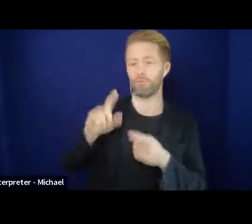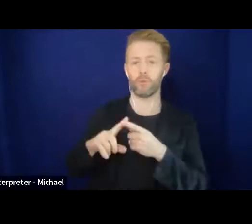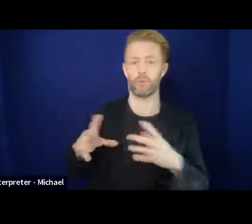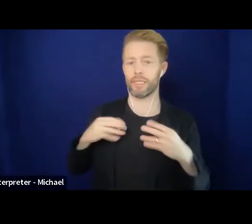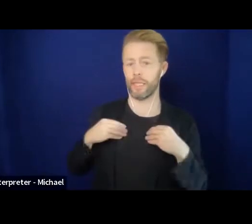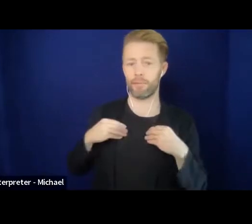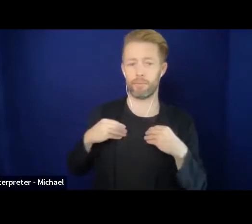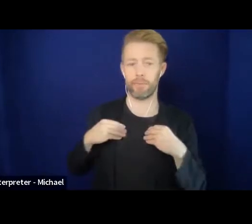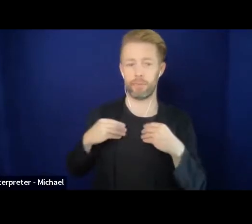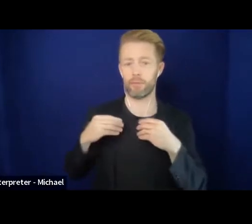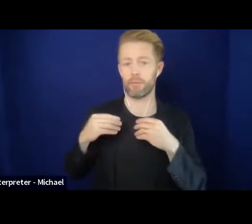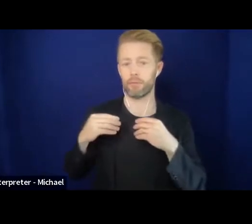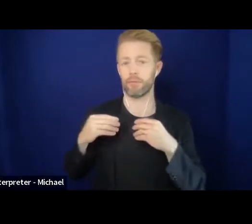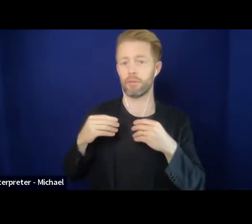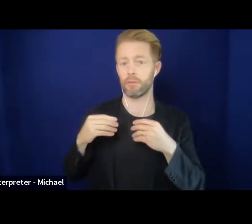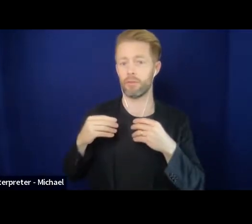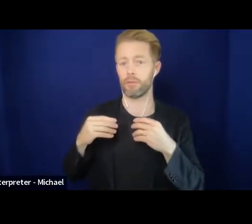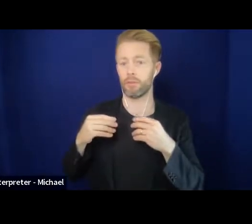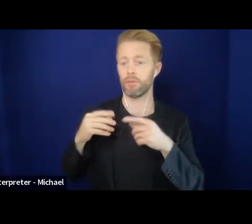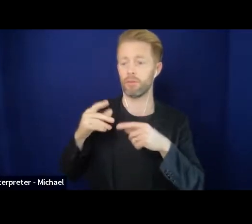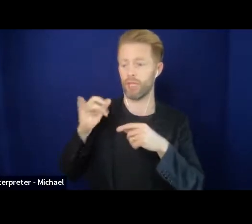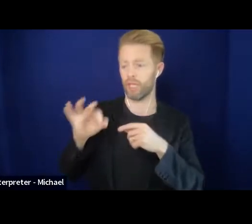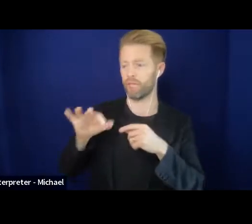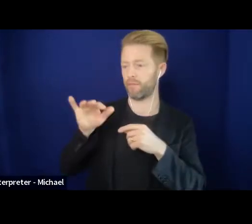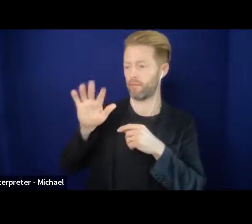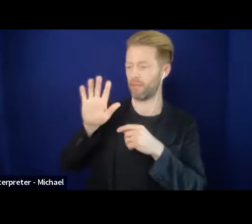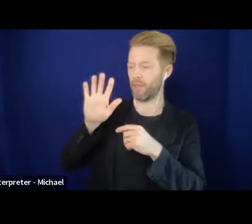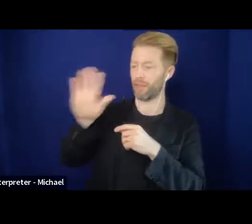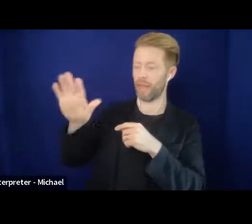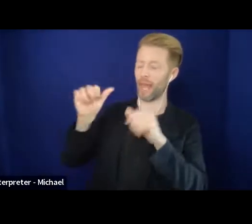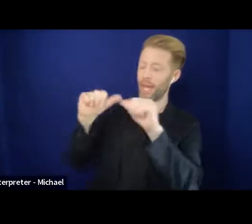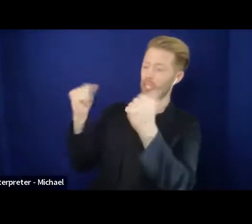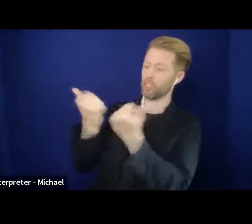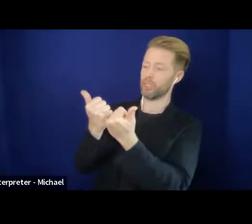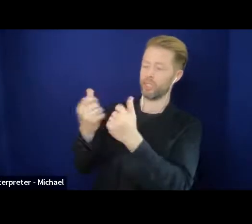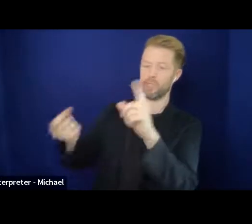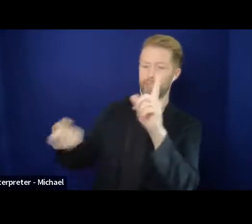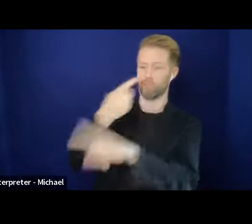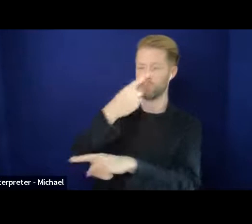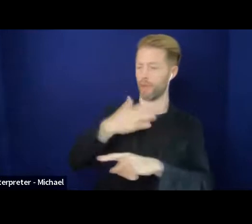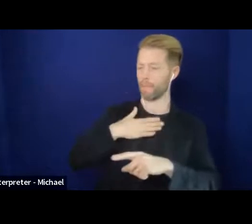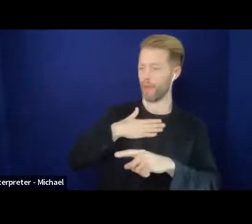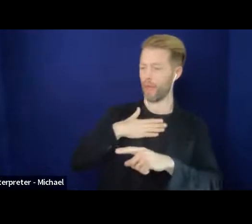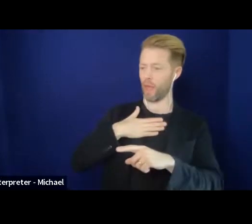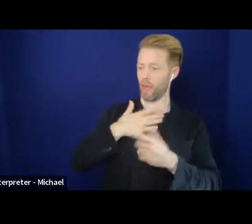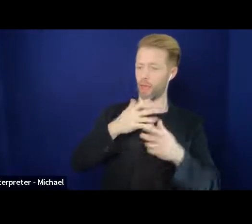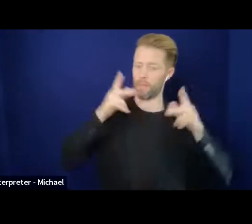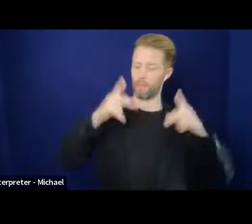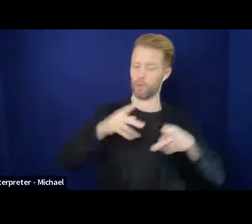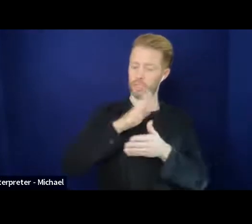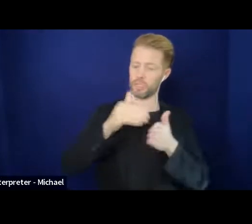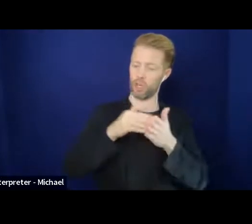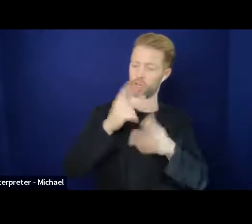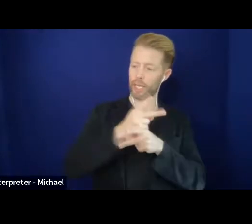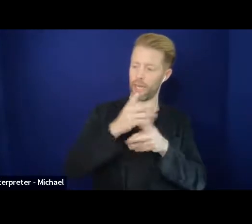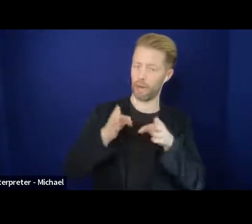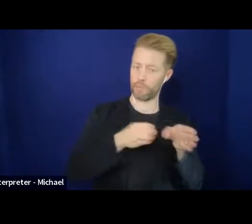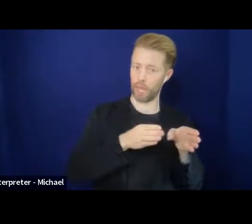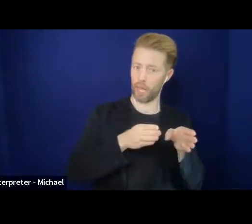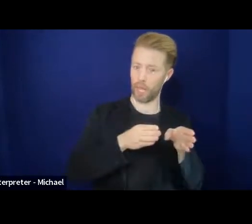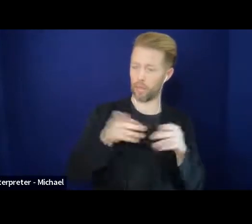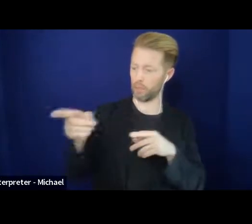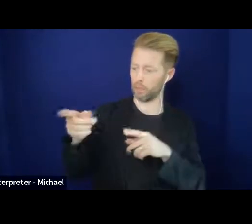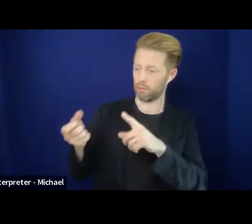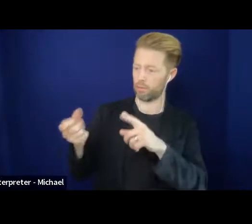agency that does not align with what they want in their person-centered care plan, that information is being used against them at their